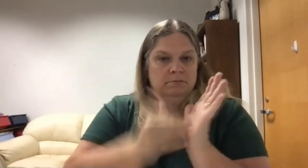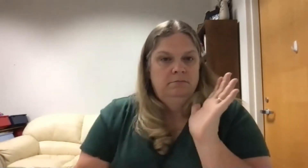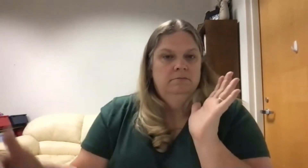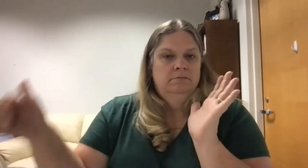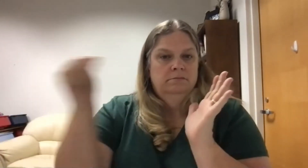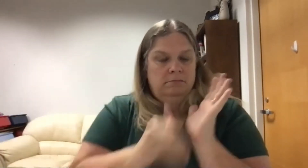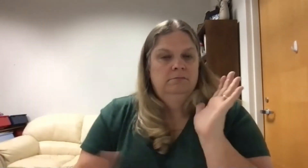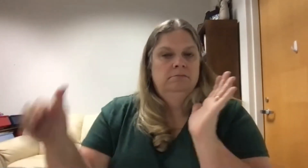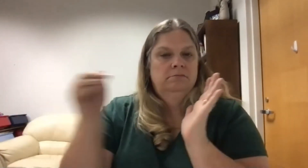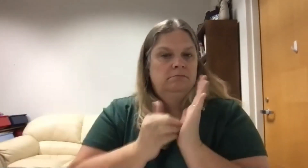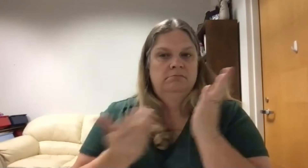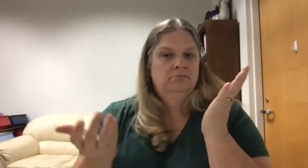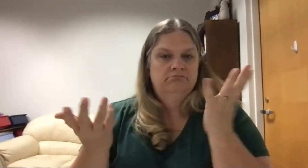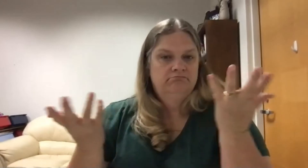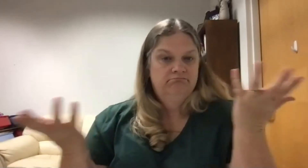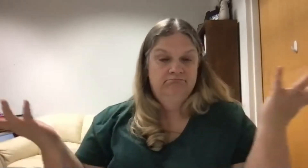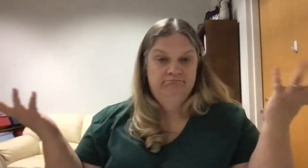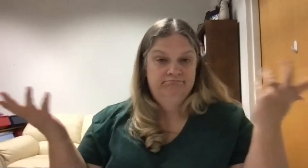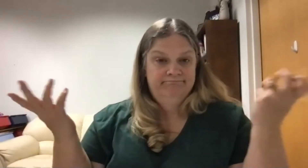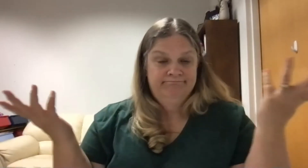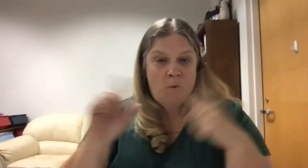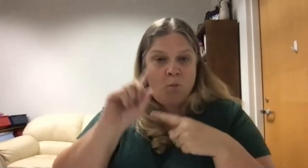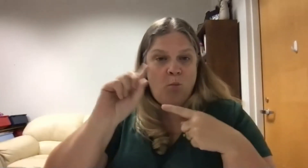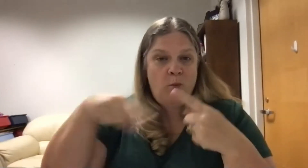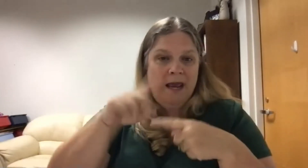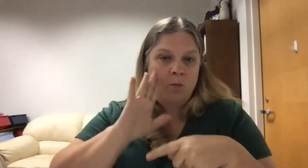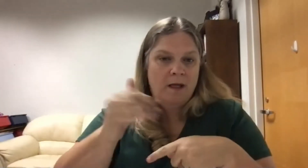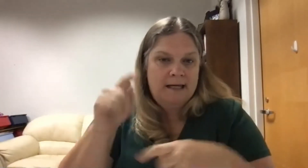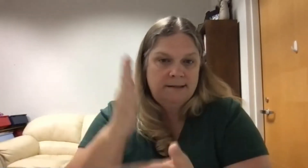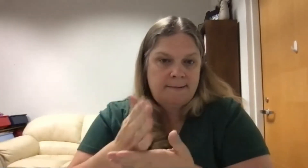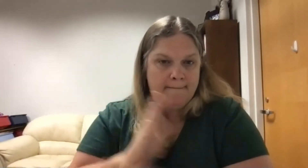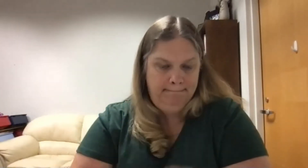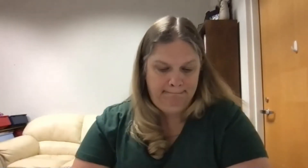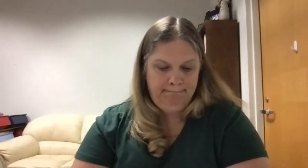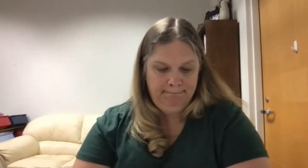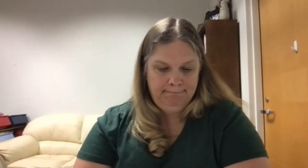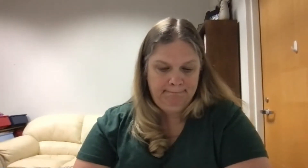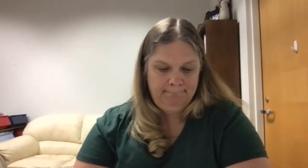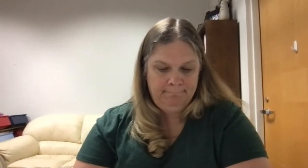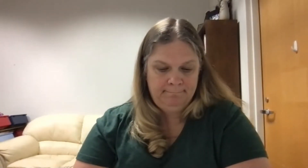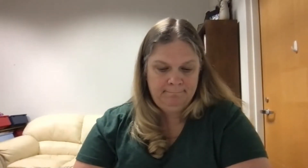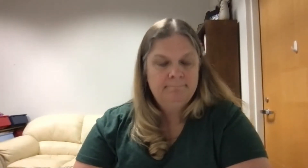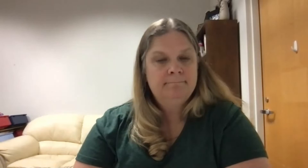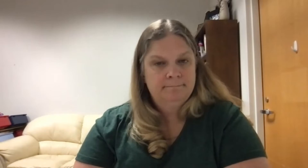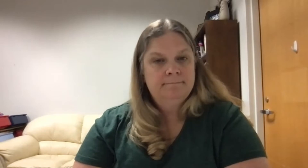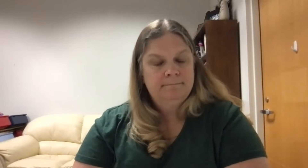that they shared that insanity was just happening over and over again, and when would it